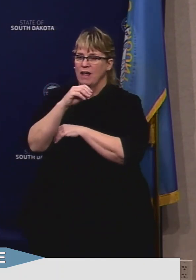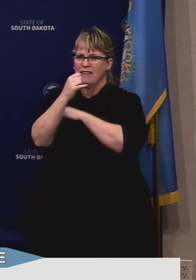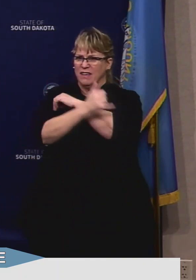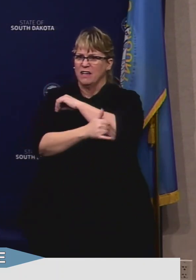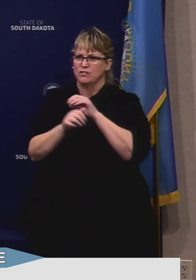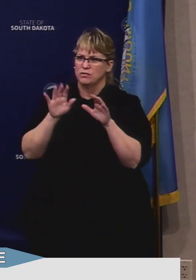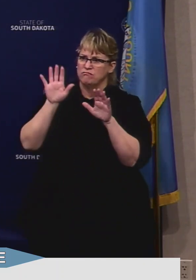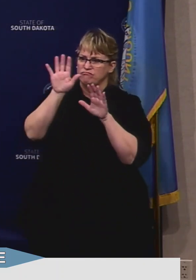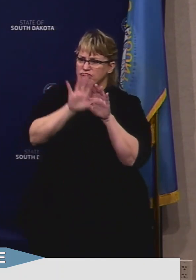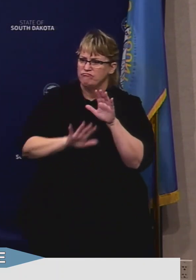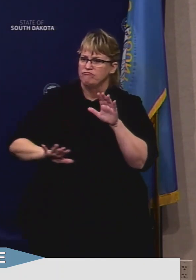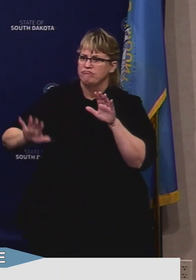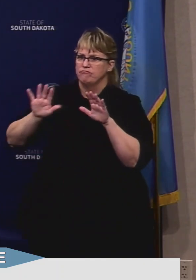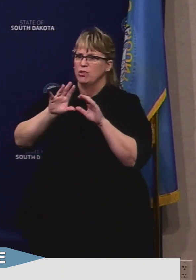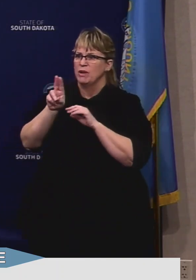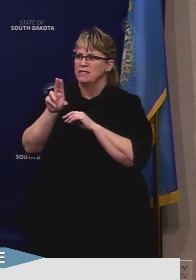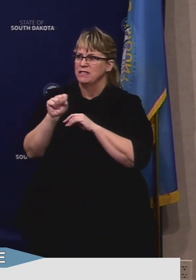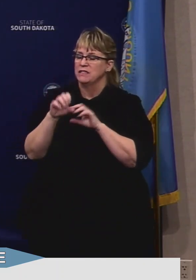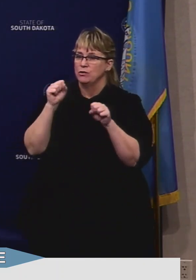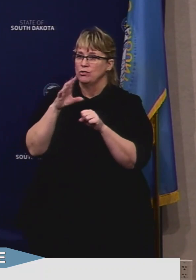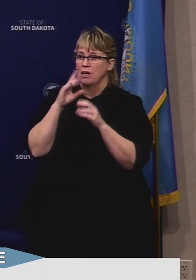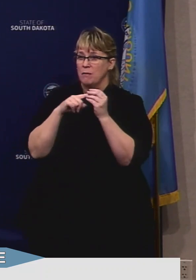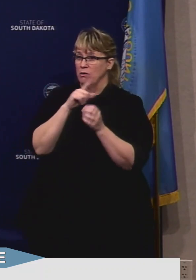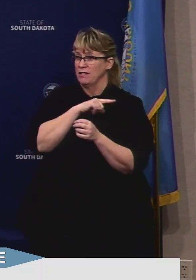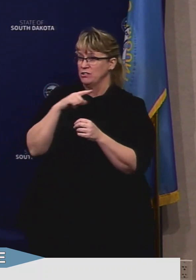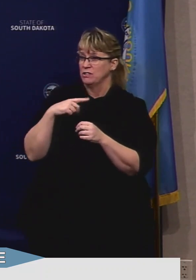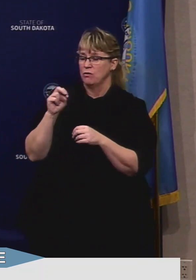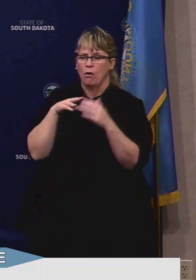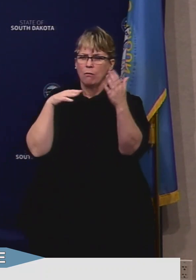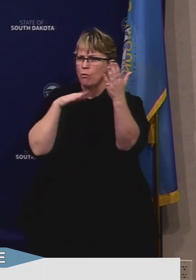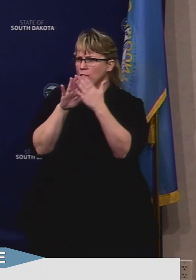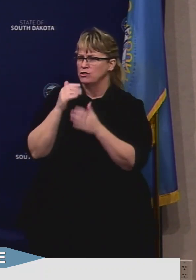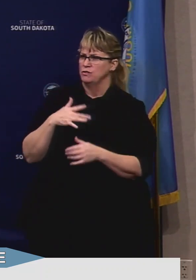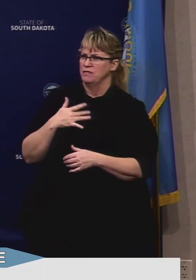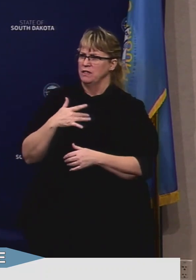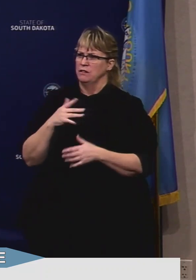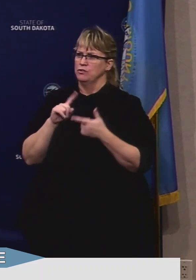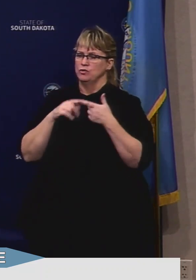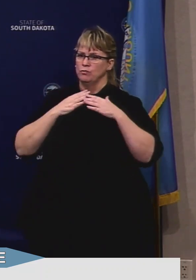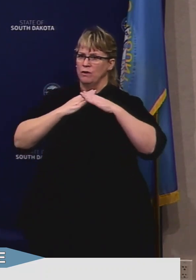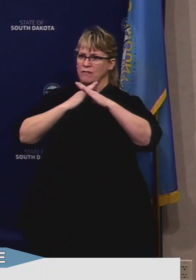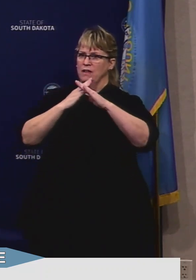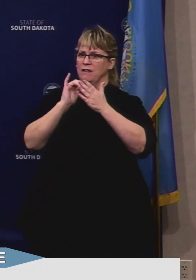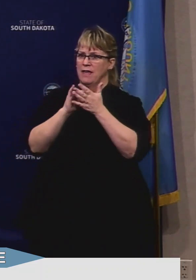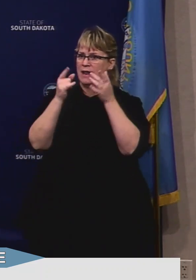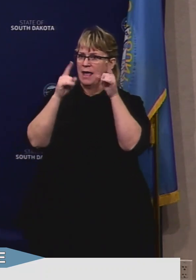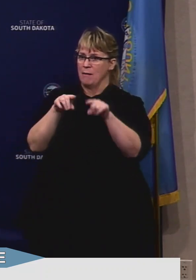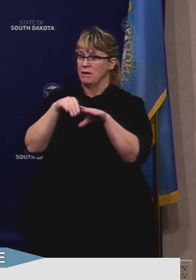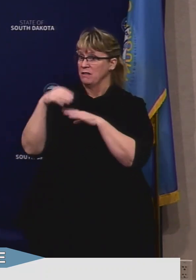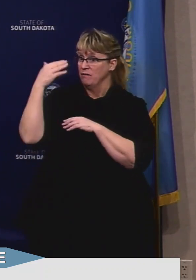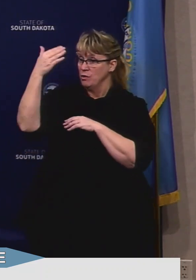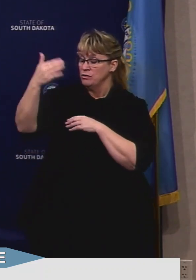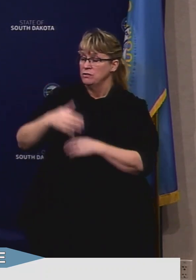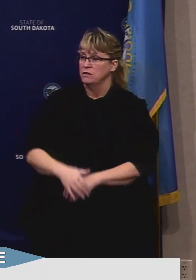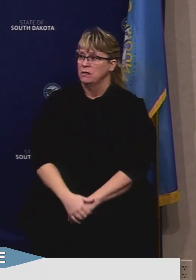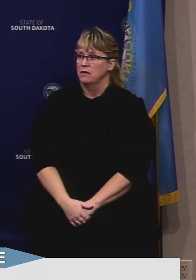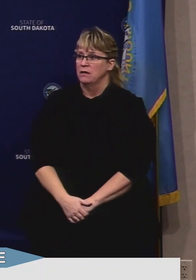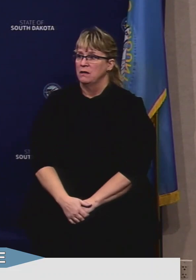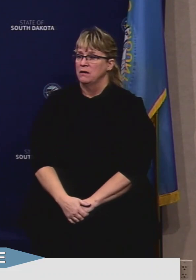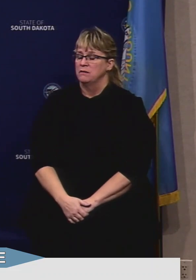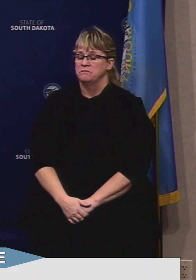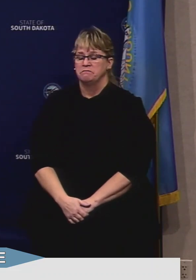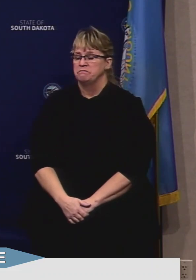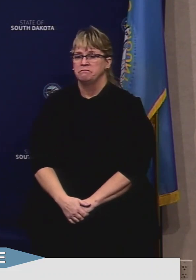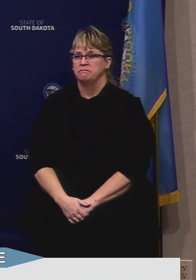was wondering if you could talk about maybe some legislation or approaches you might have to prevent that from happening in the future. I don't have